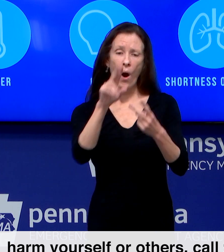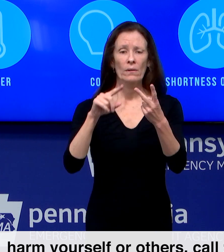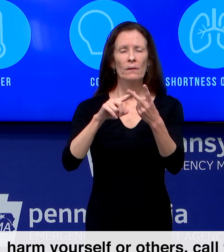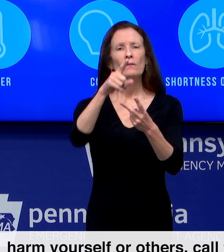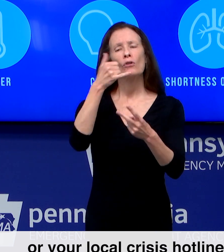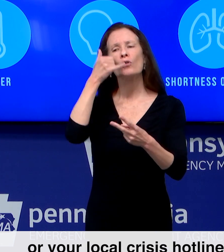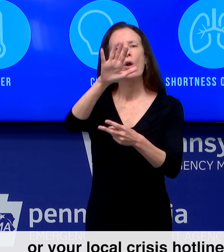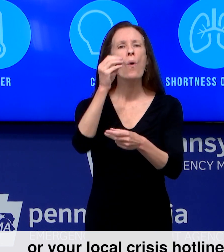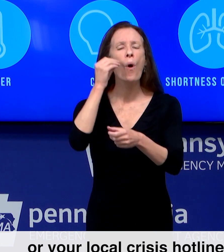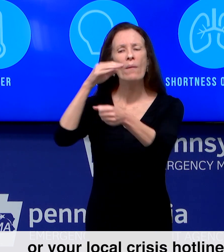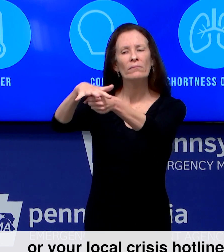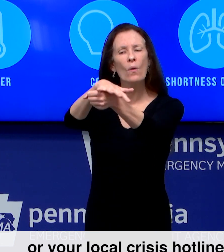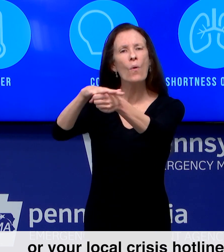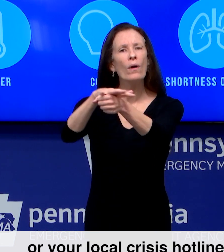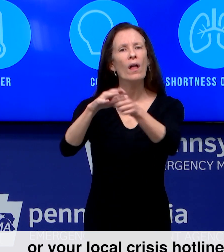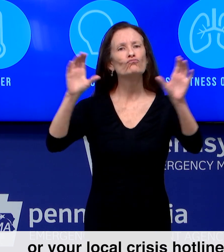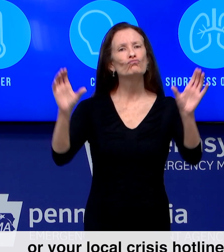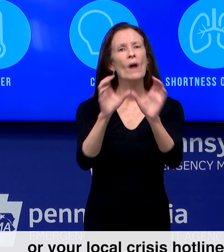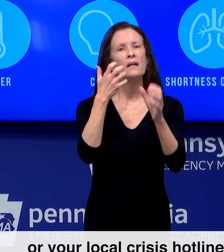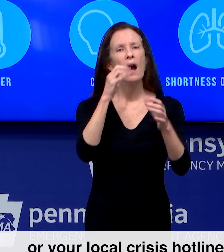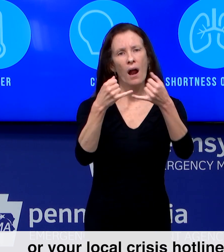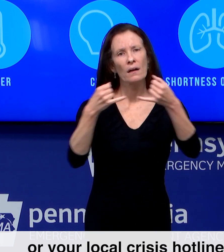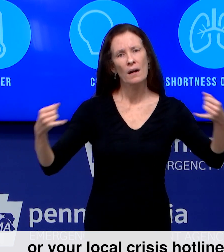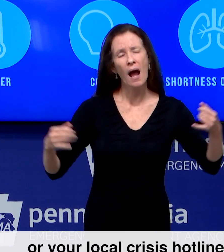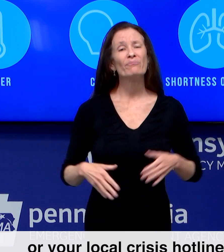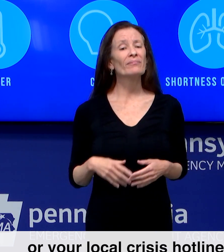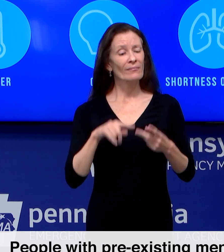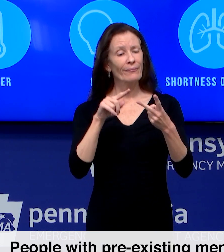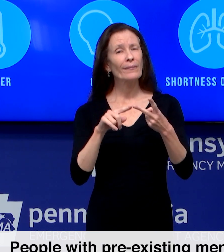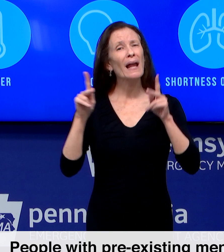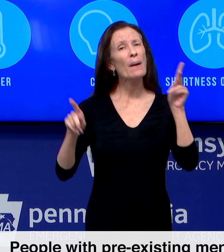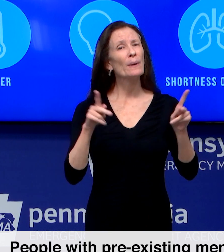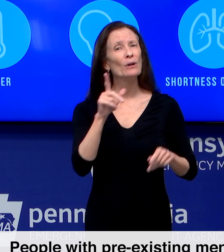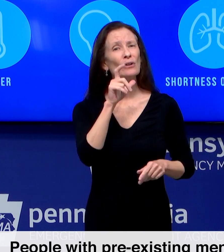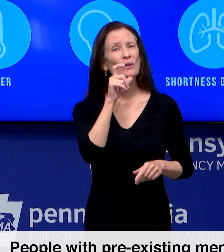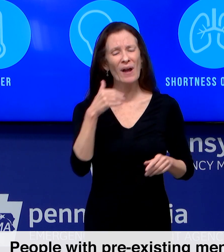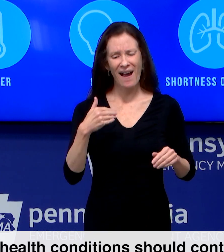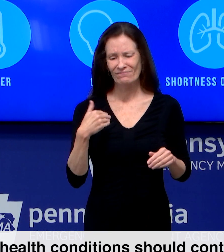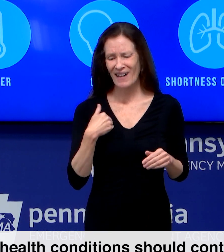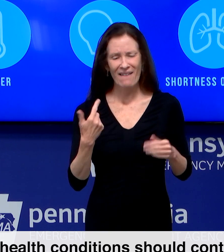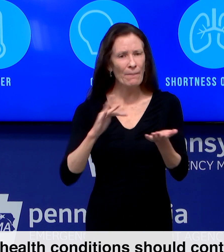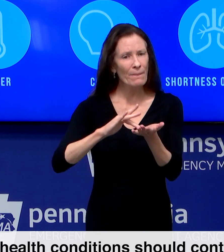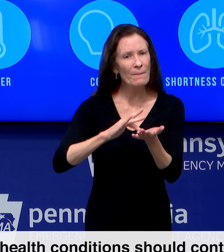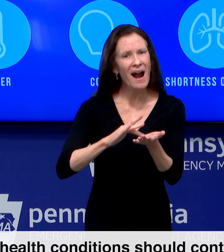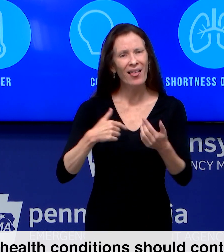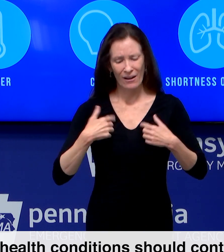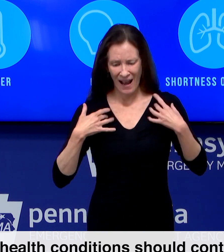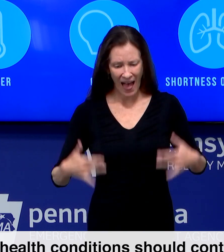911 or your local crisis hotline. People with pre existing mental health conditions should continue